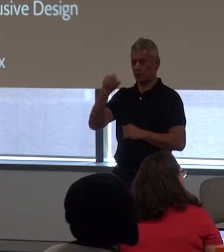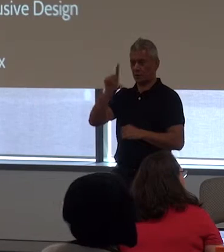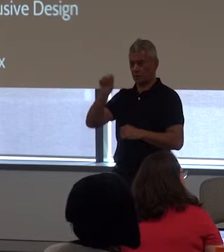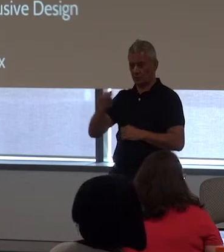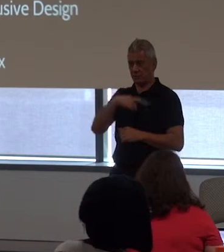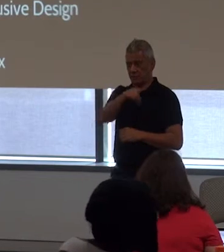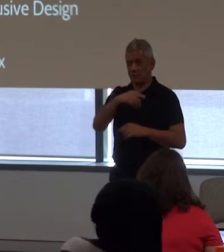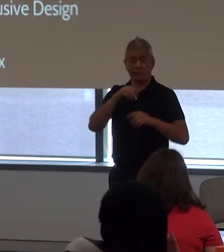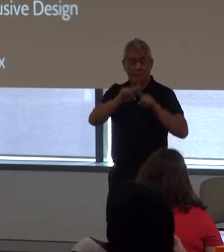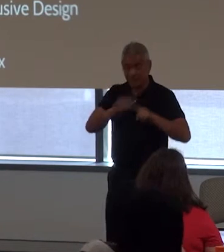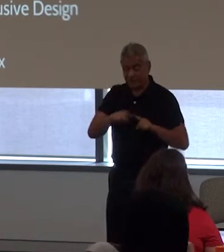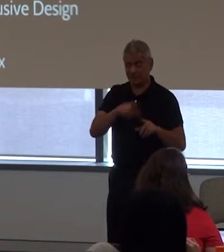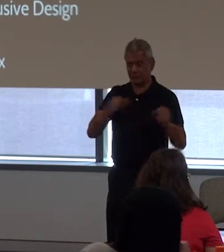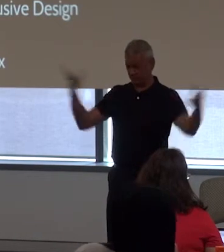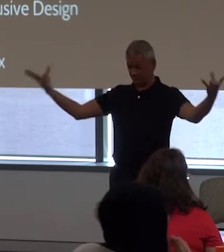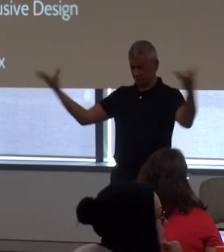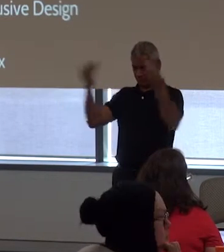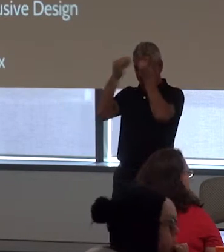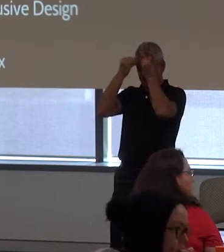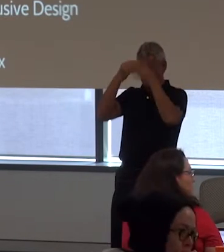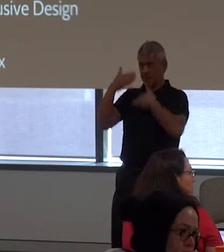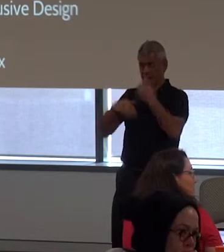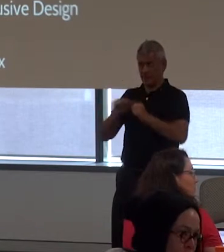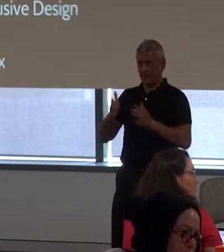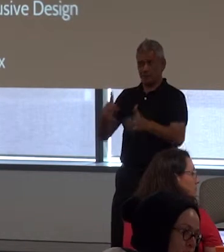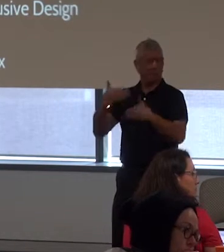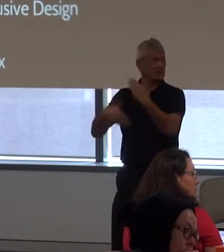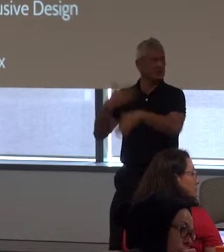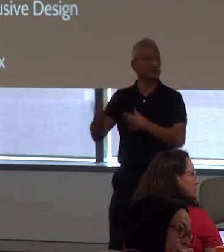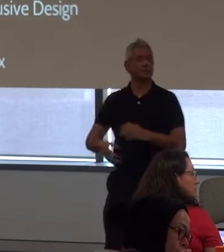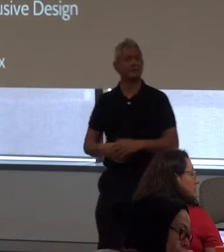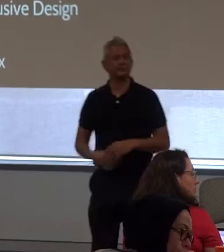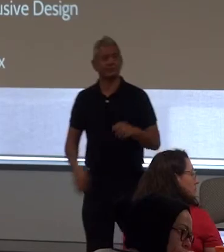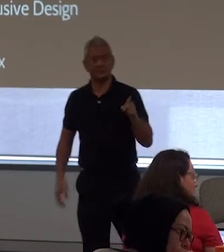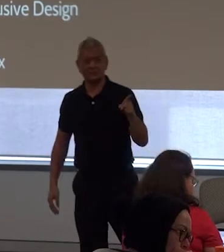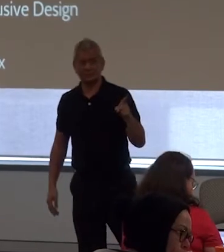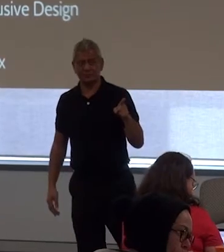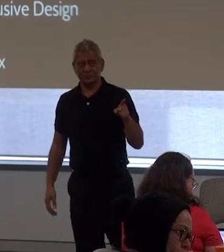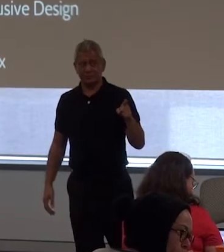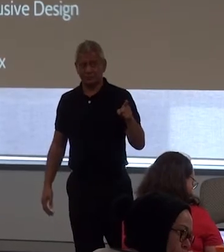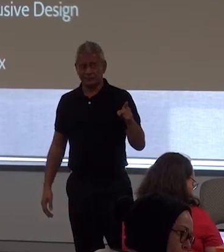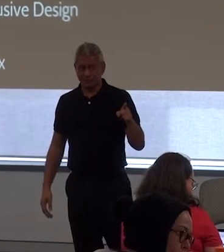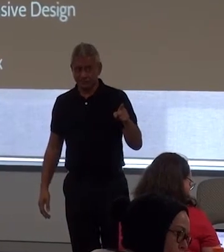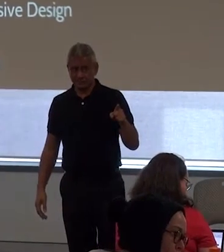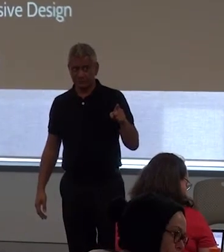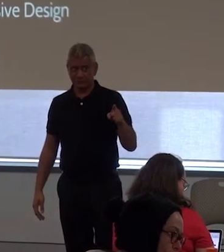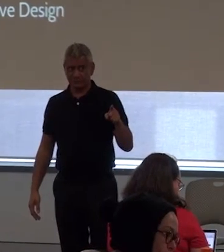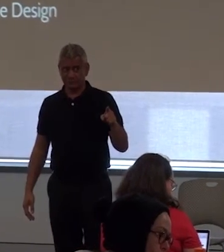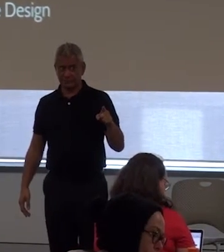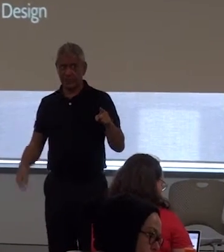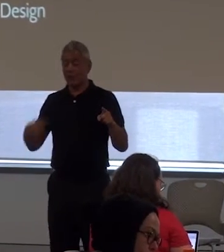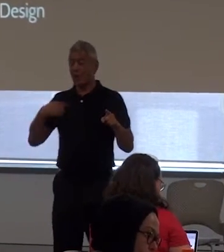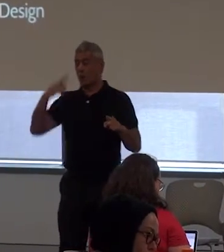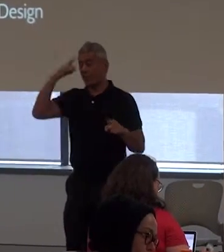well. There are some ideas. One last question. Yes. Yeah. One of the things that conflicts with discussions